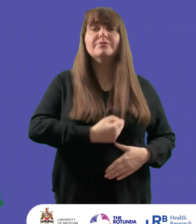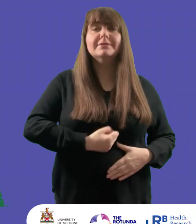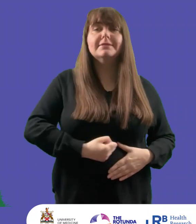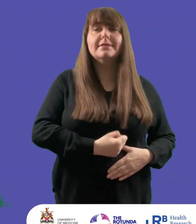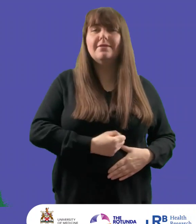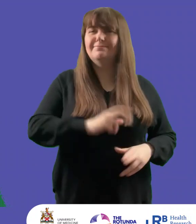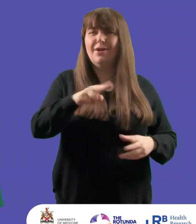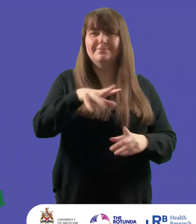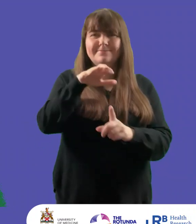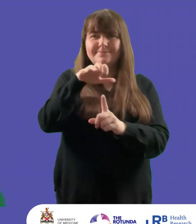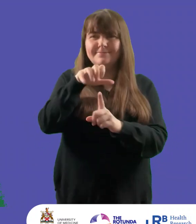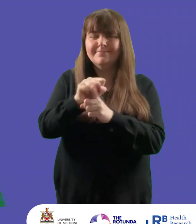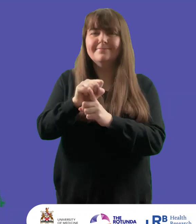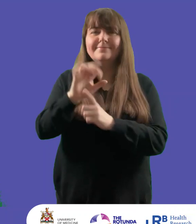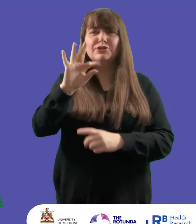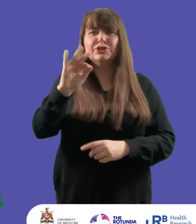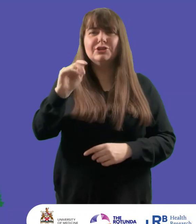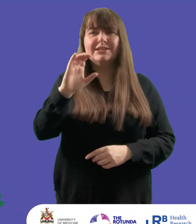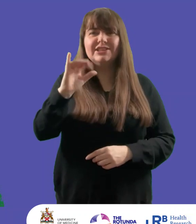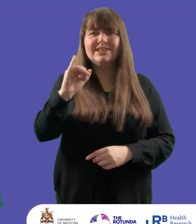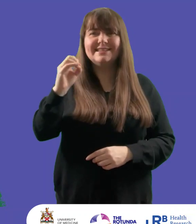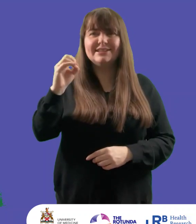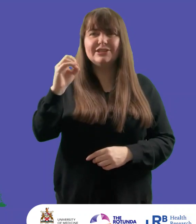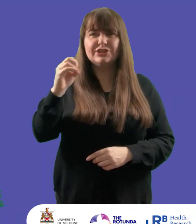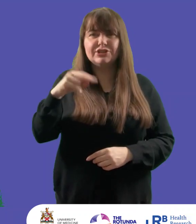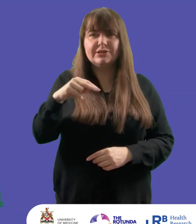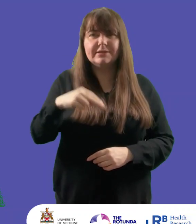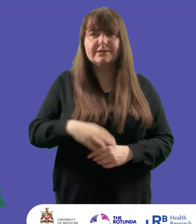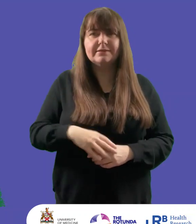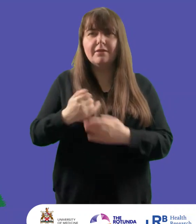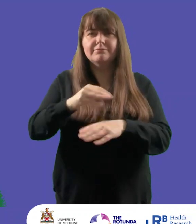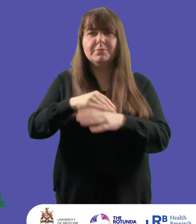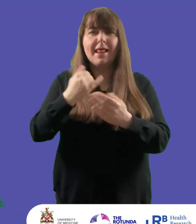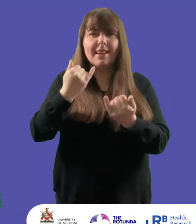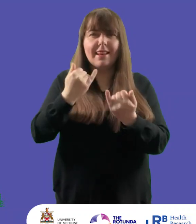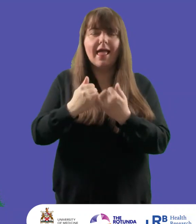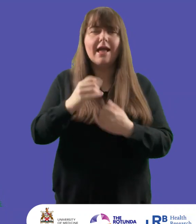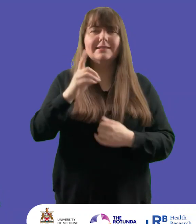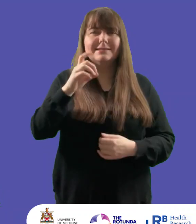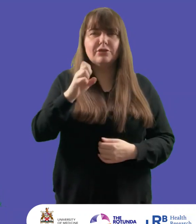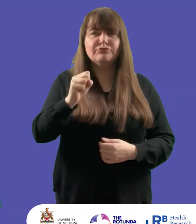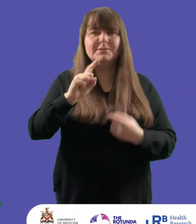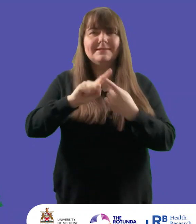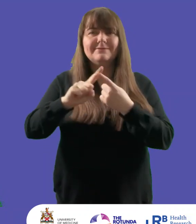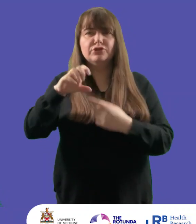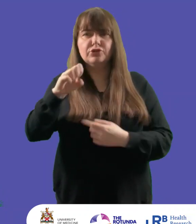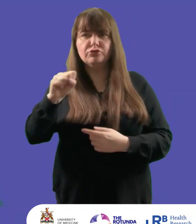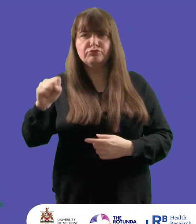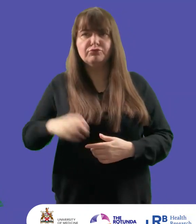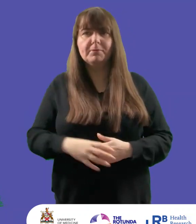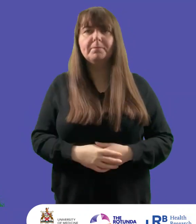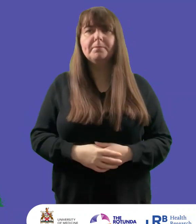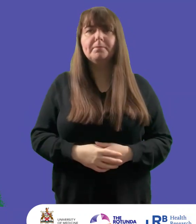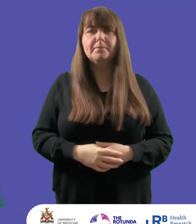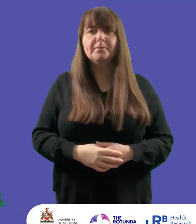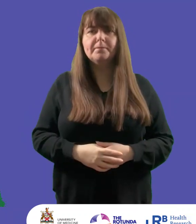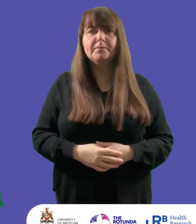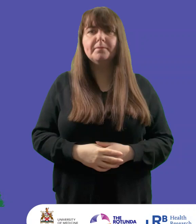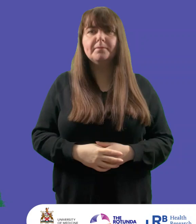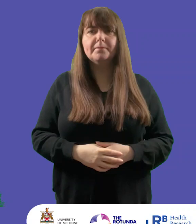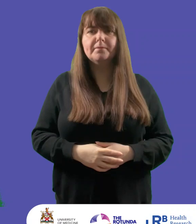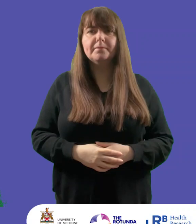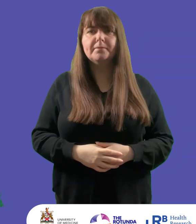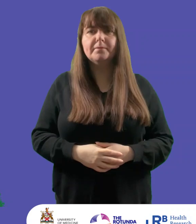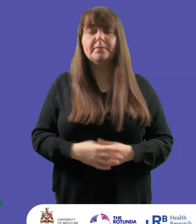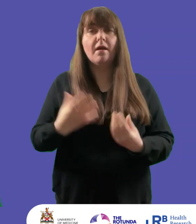So an ultrasound on its own can't diagnose a genetic condition. However, some genetic problems like Edwards syndrome or Down syndrome